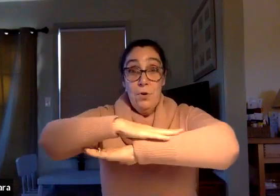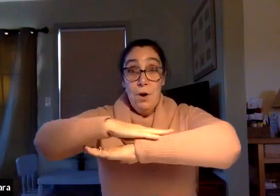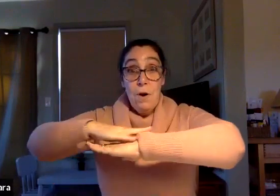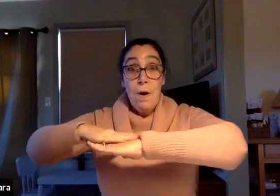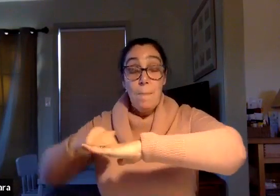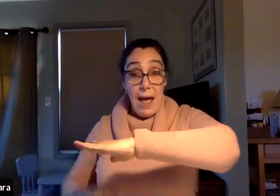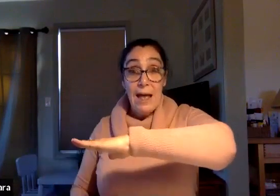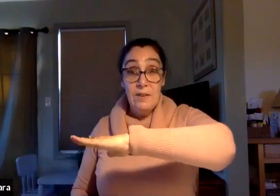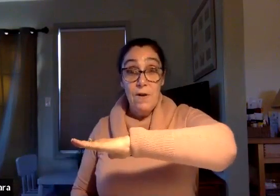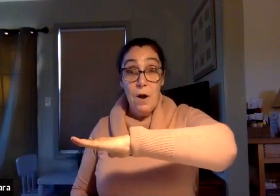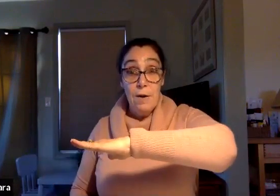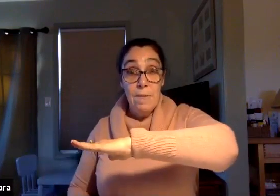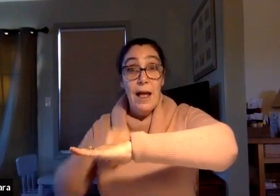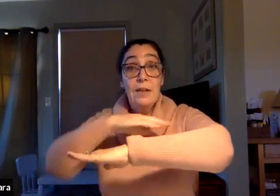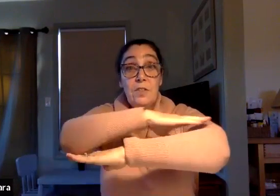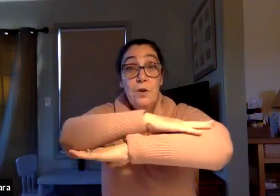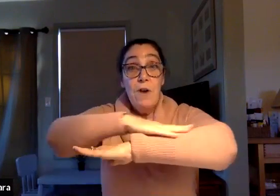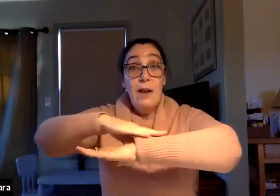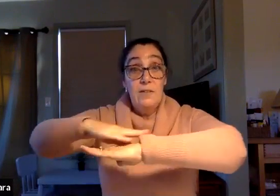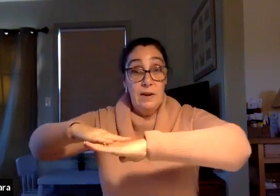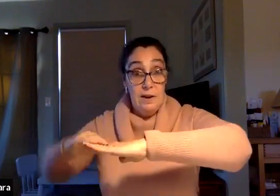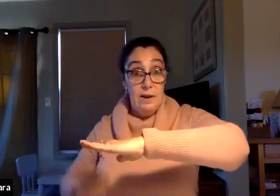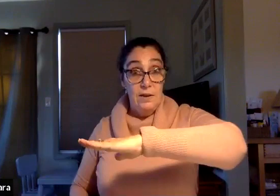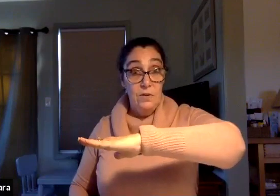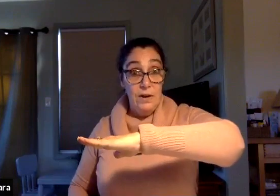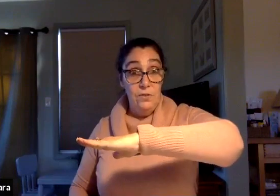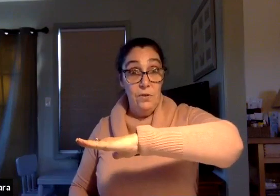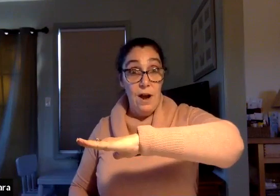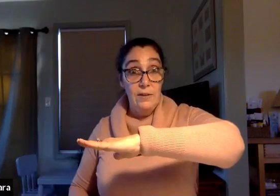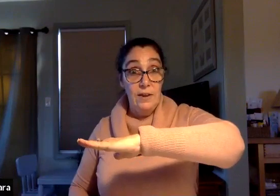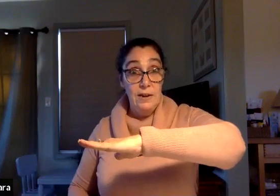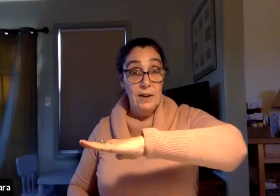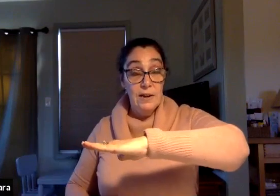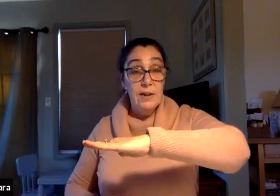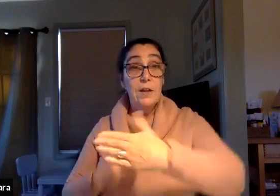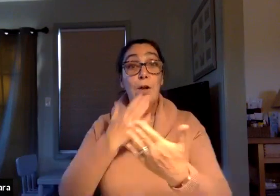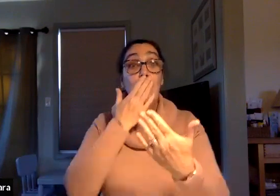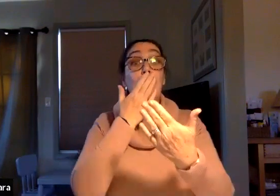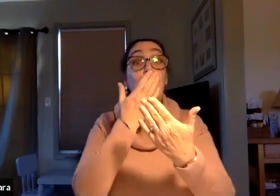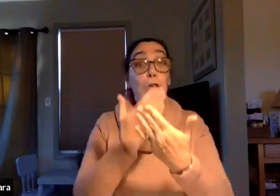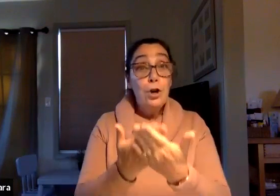your passive arm as the horizon. So here's the horizon.